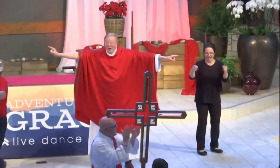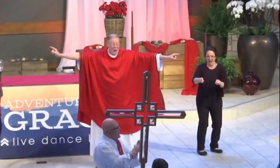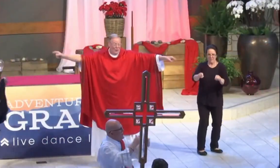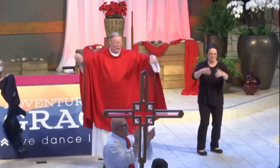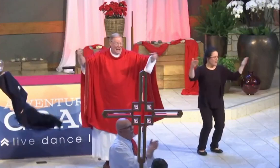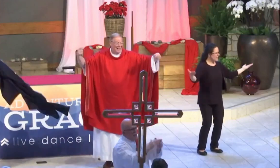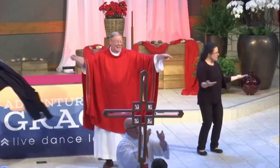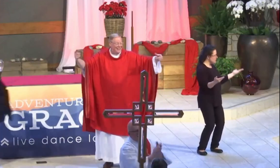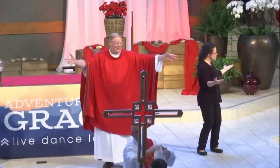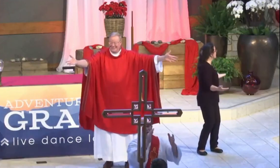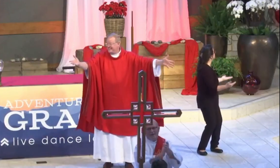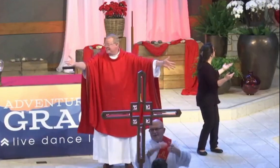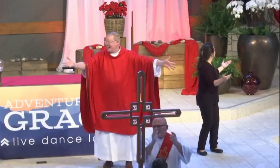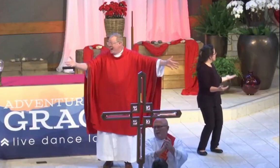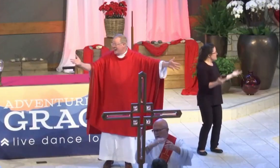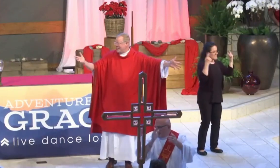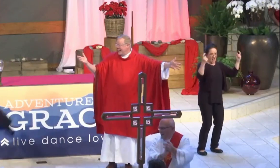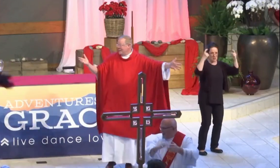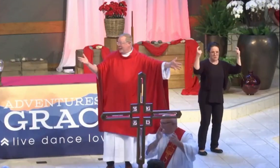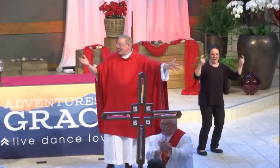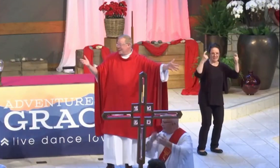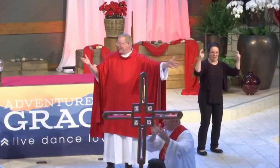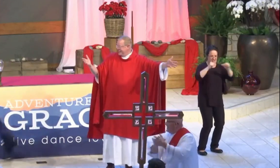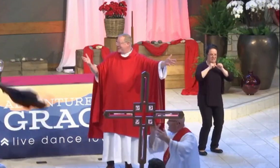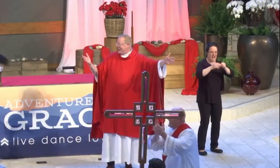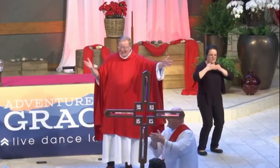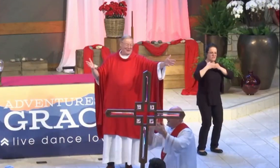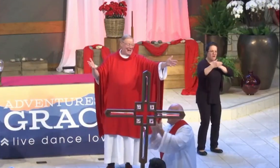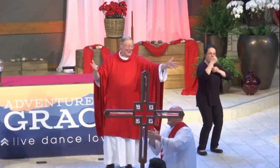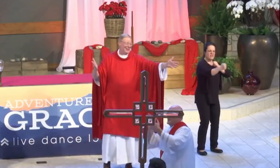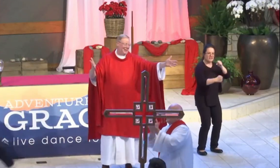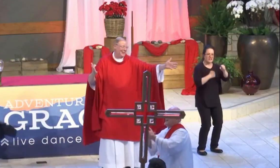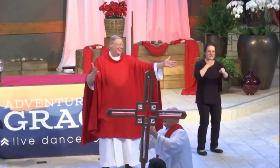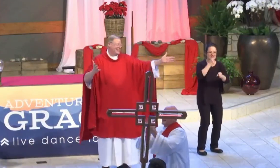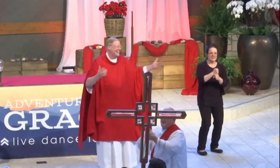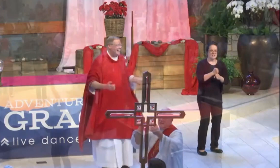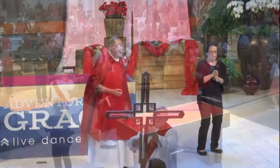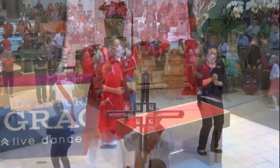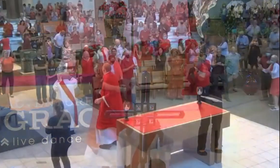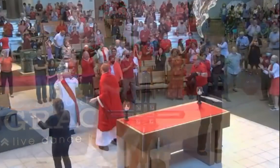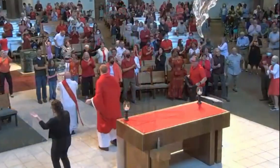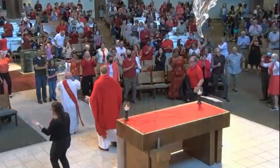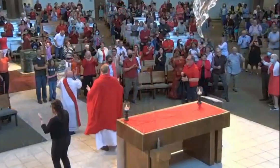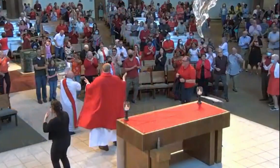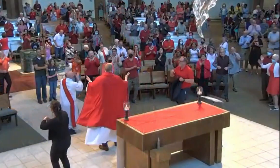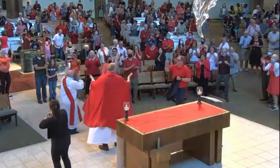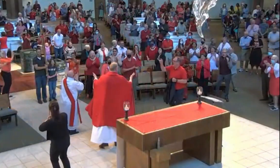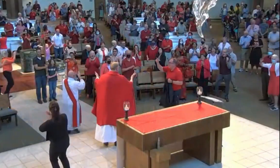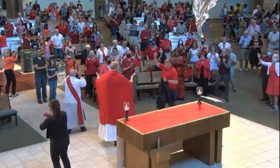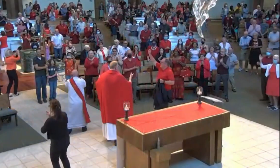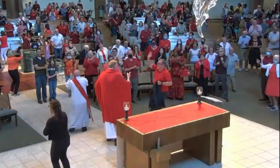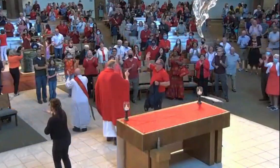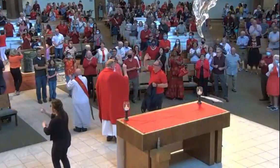this is Cardinal Supich's diocese, but you know what? You know what I have to say when I watch this? I think we need to ban the